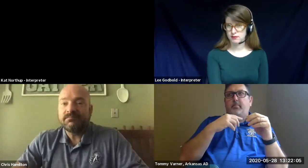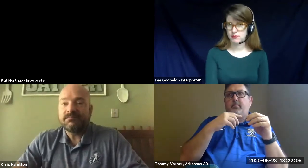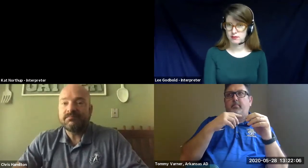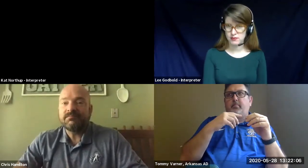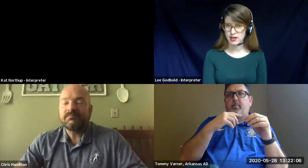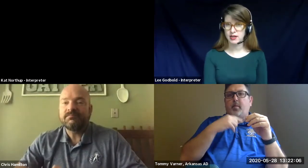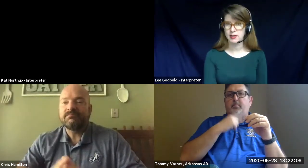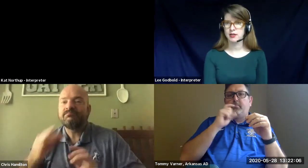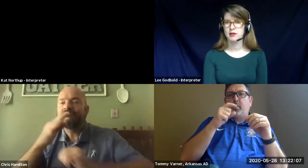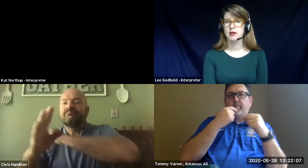Hey, Andy.